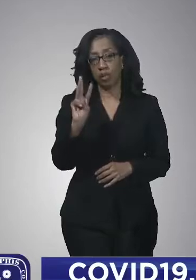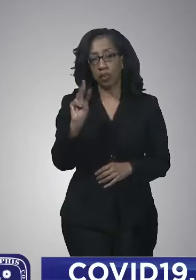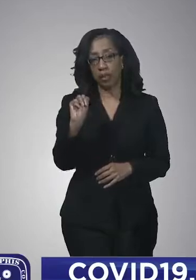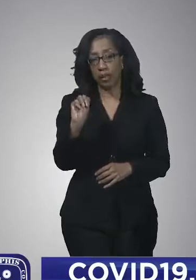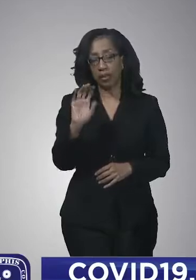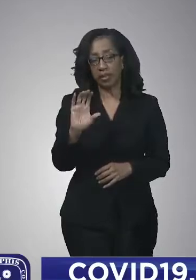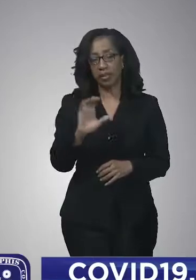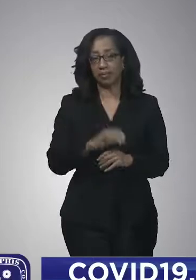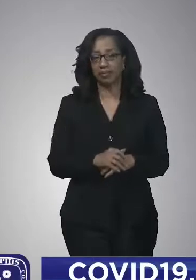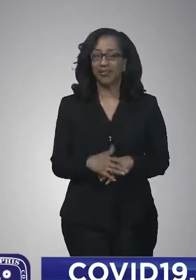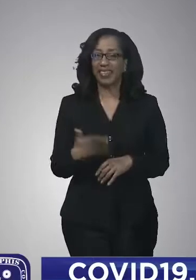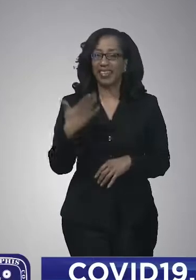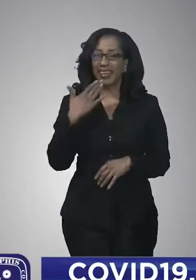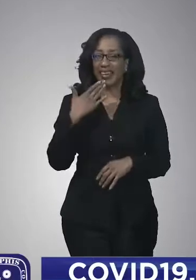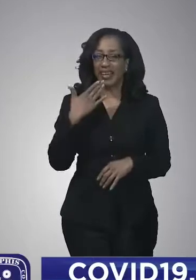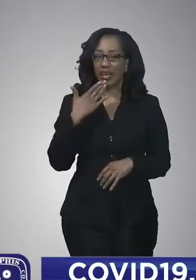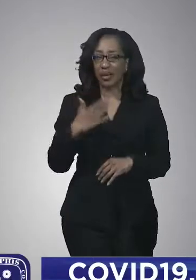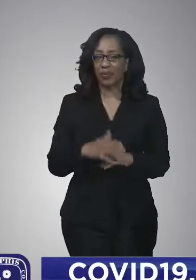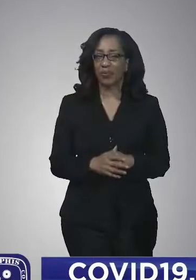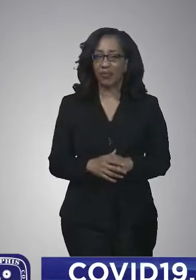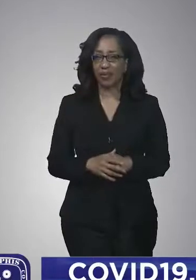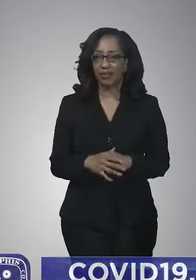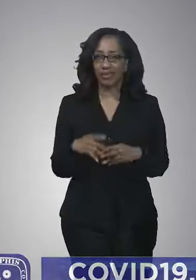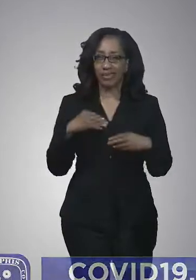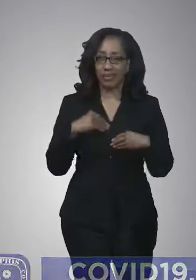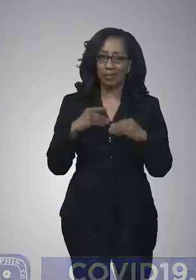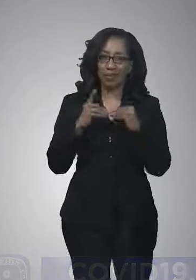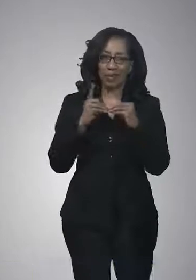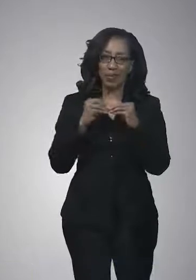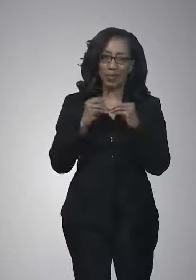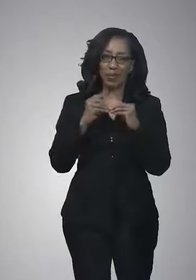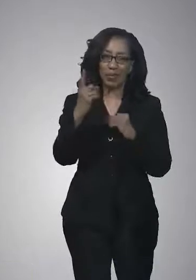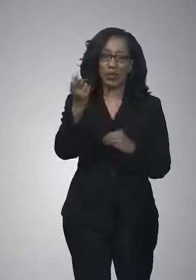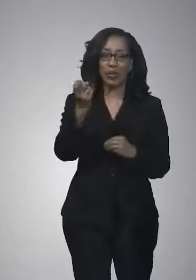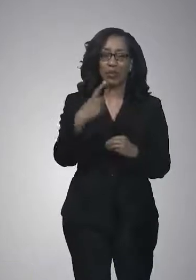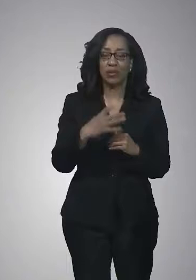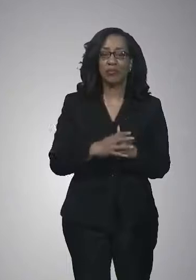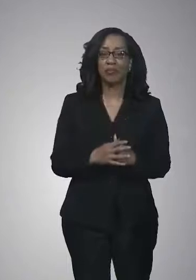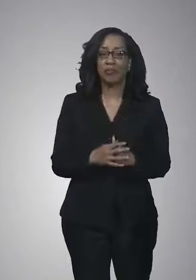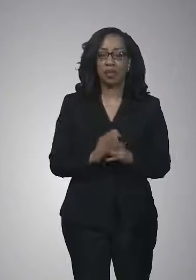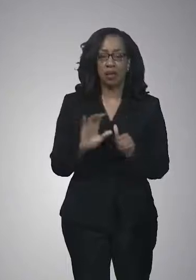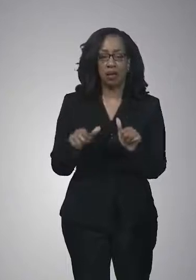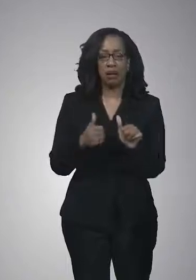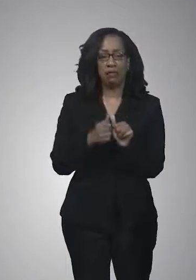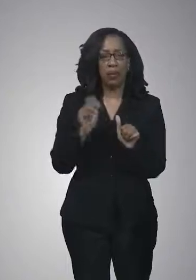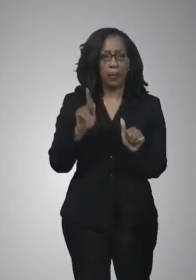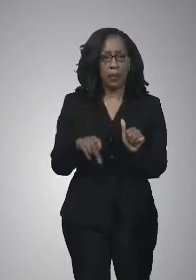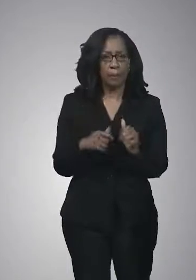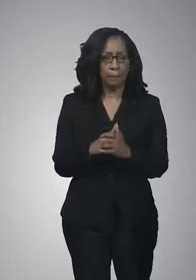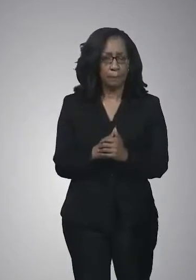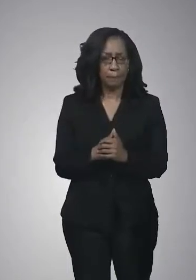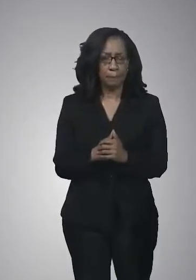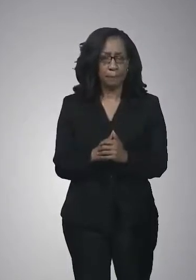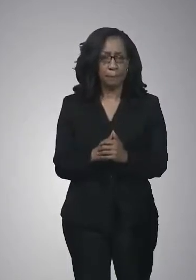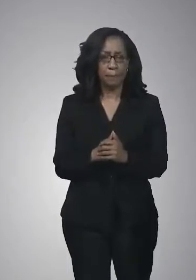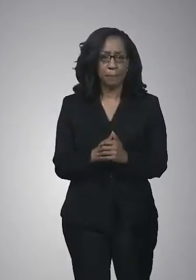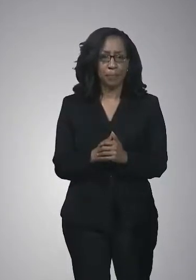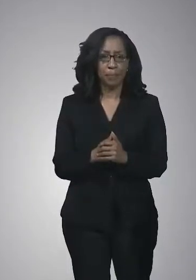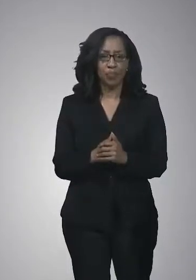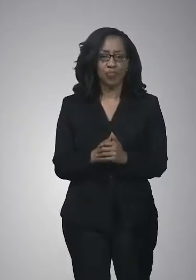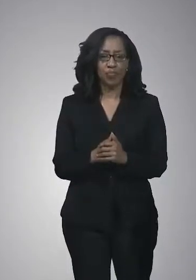Thank you for taking one more question from me. Just to follow up, and I think it might be kind of